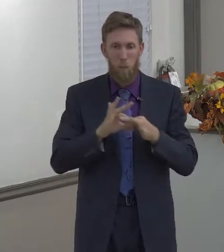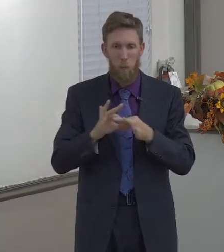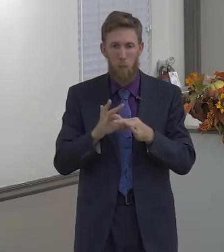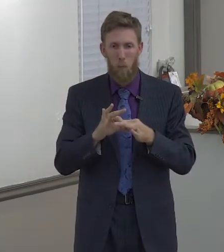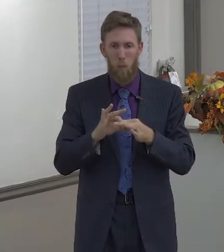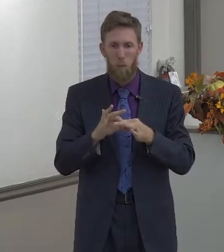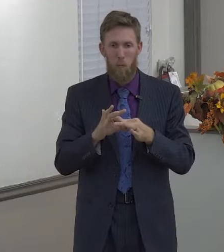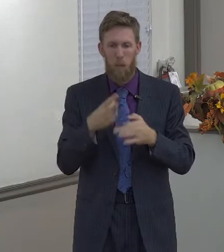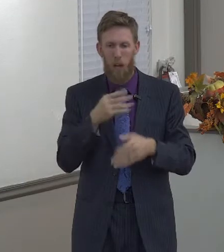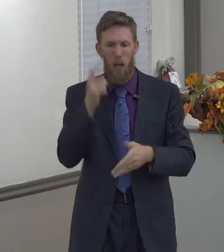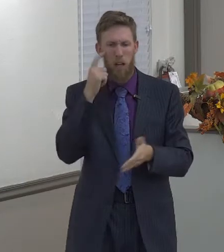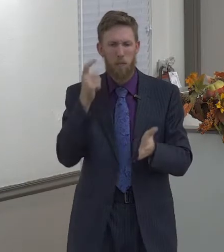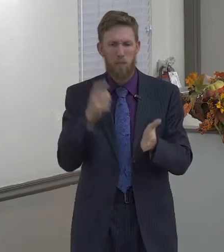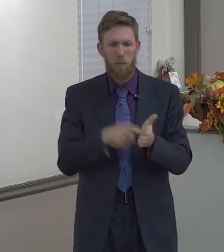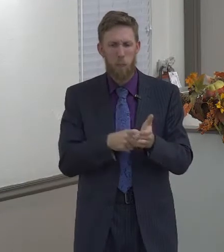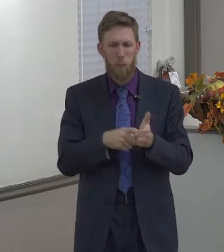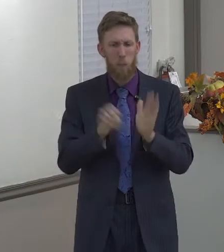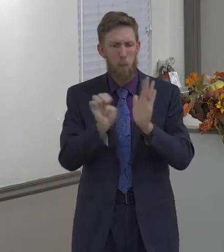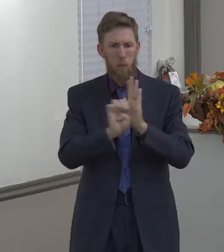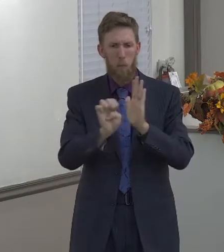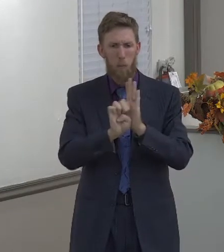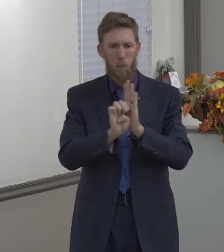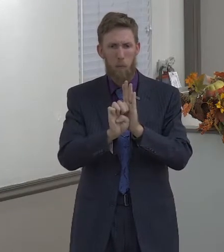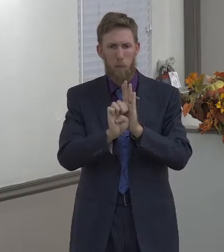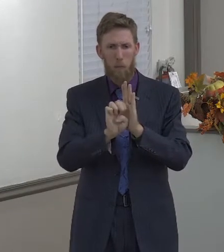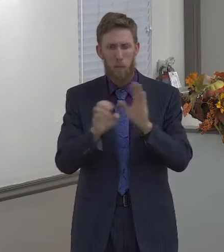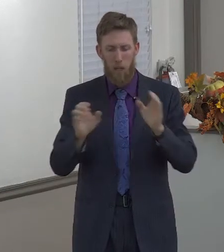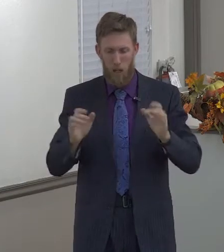through 21.